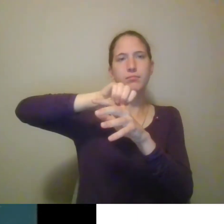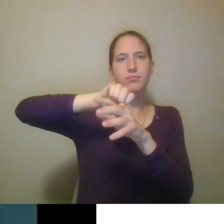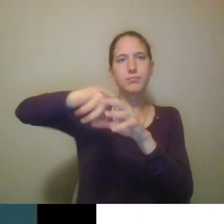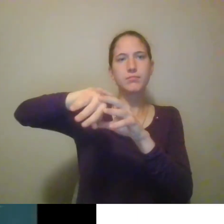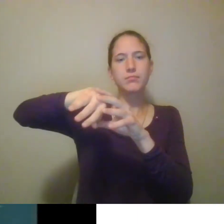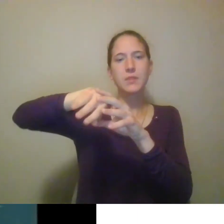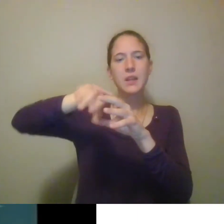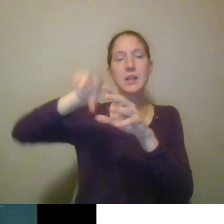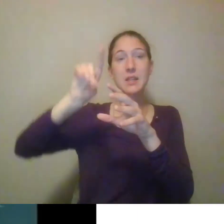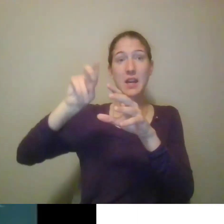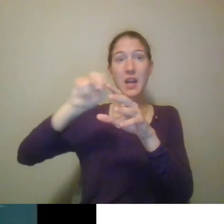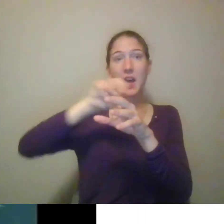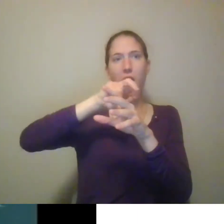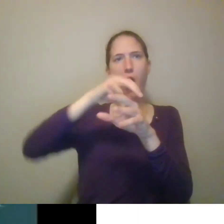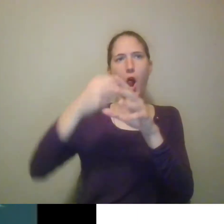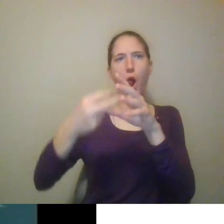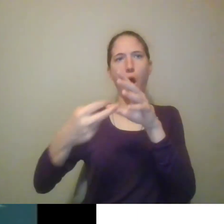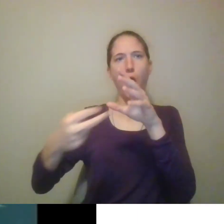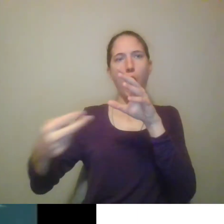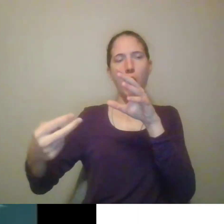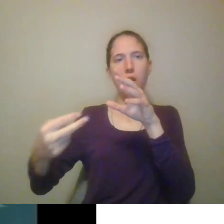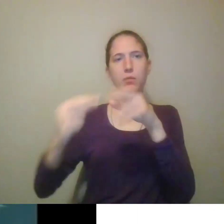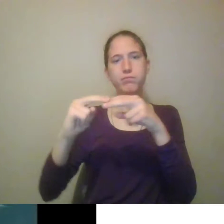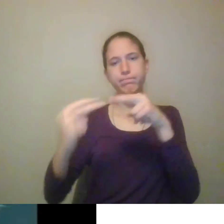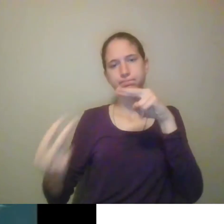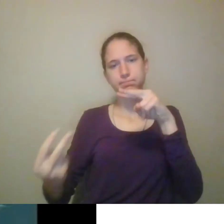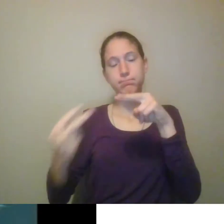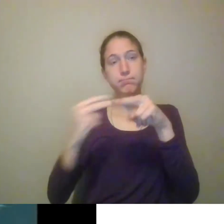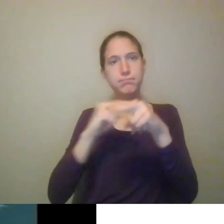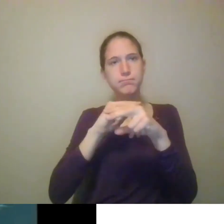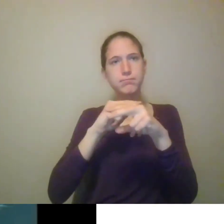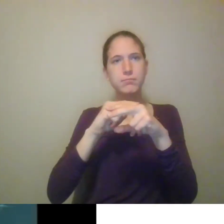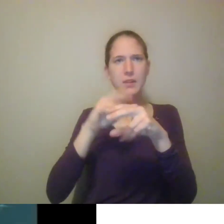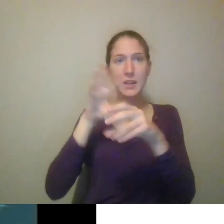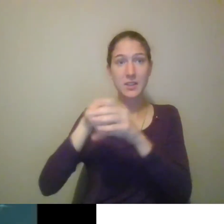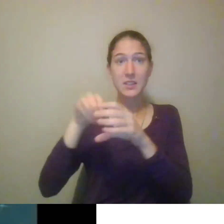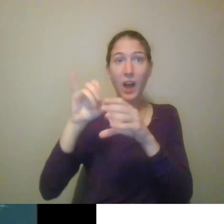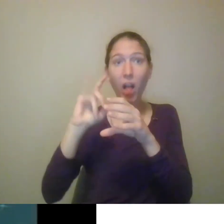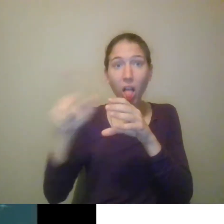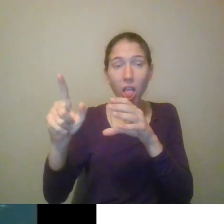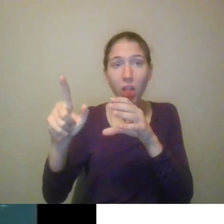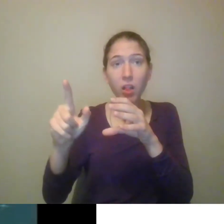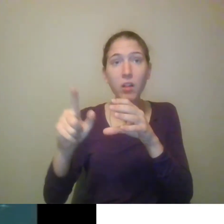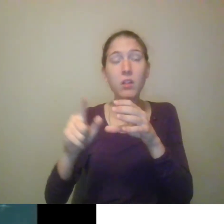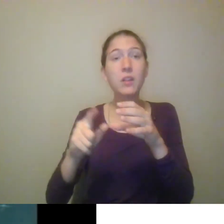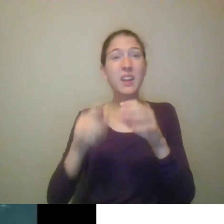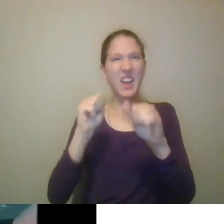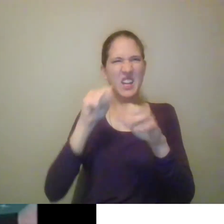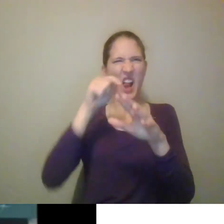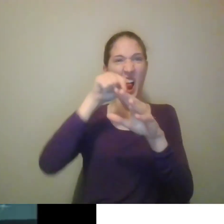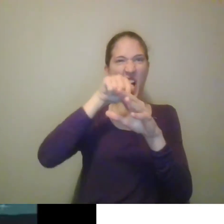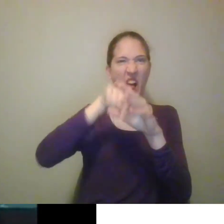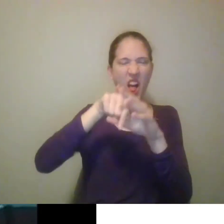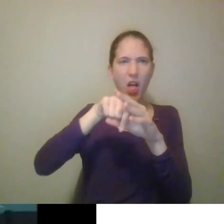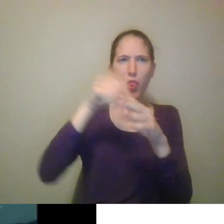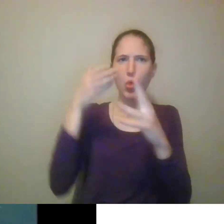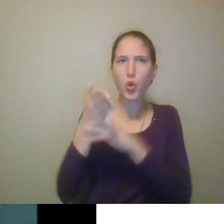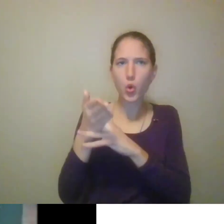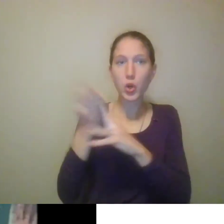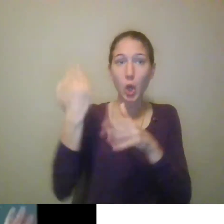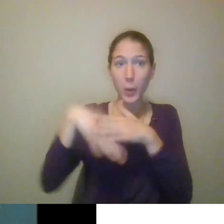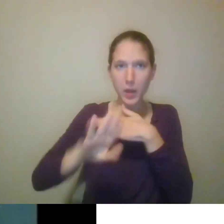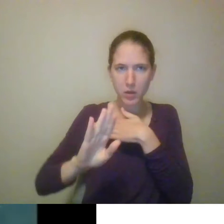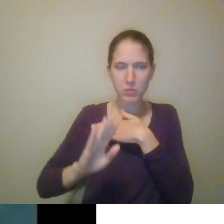some bacteria can do that also. They can actually attack and drill and burrow their way right through the cell membrane. So it's